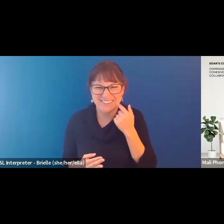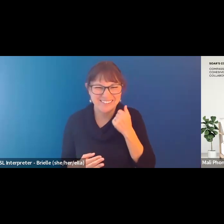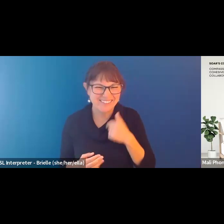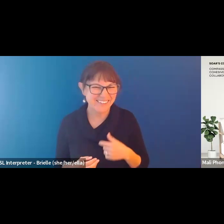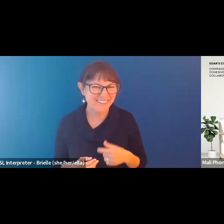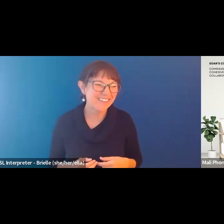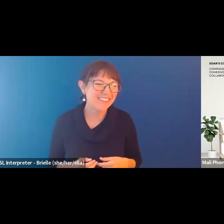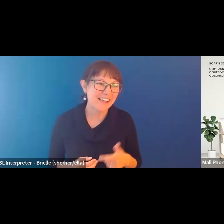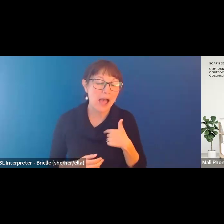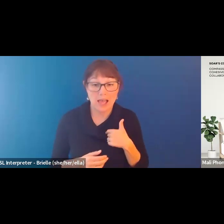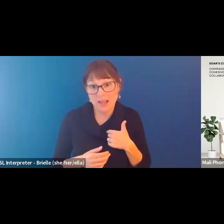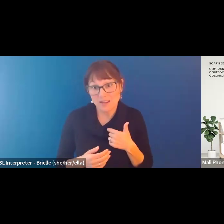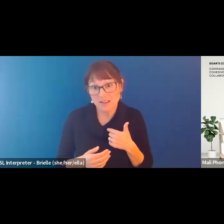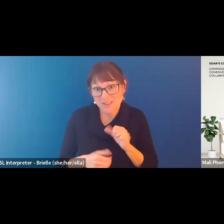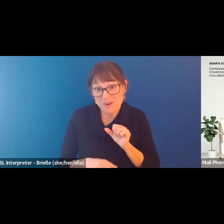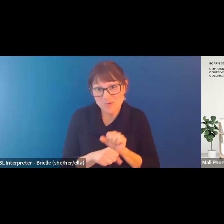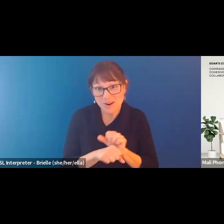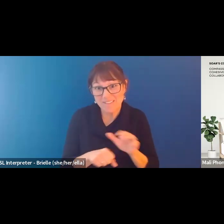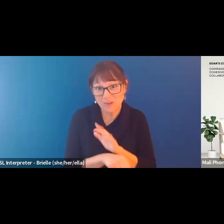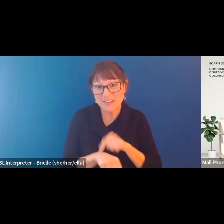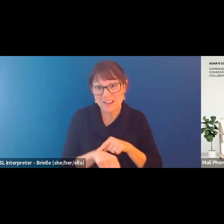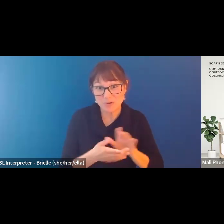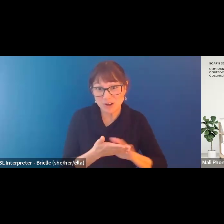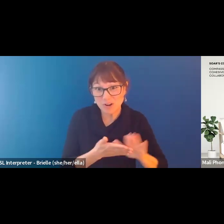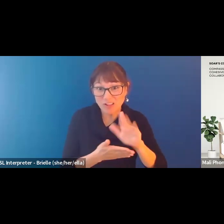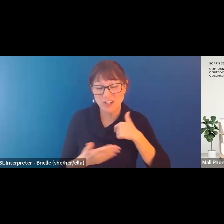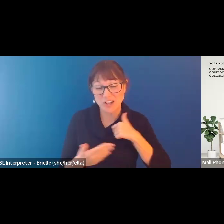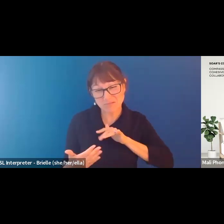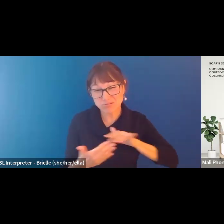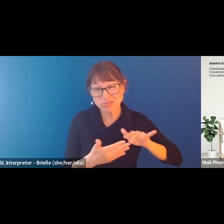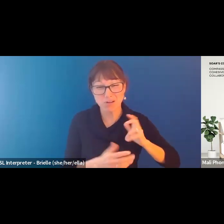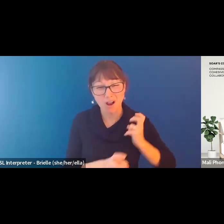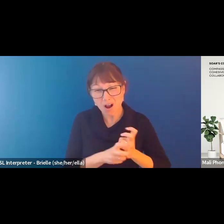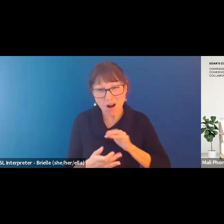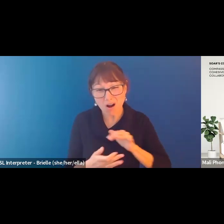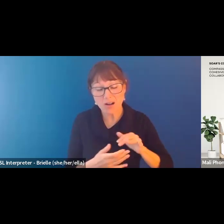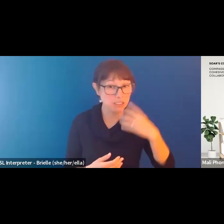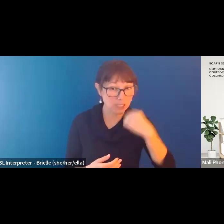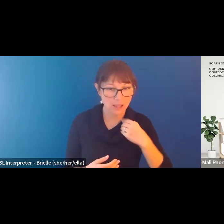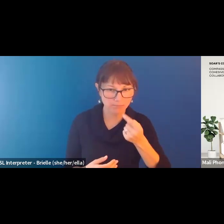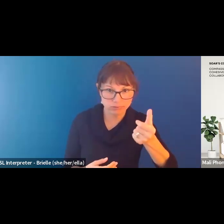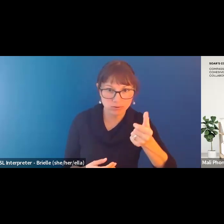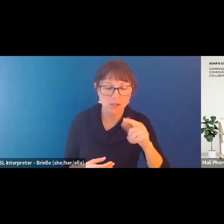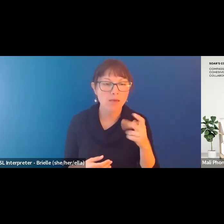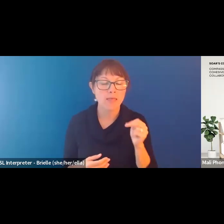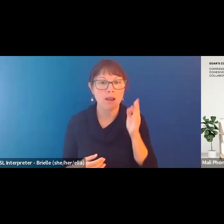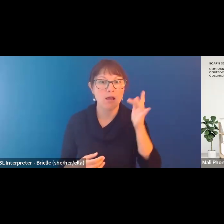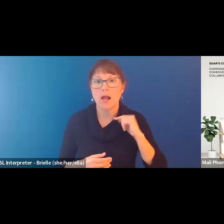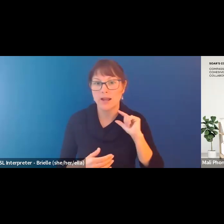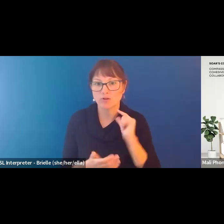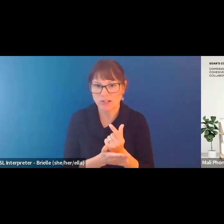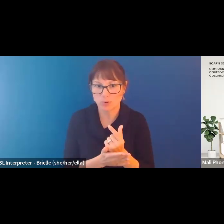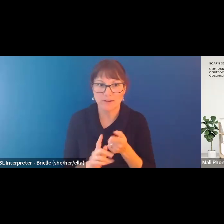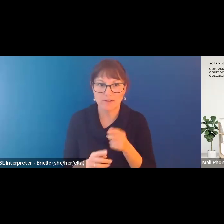I practically worked full time during college, studied very hard, barely slept, and eventually graduated from